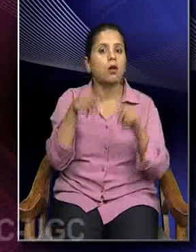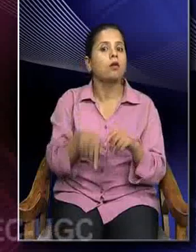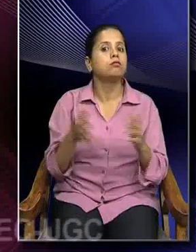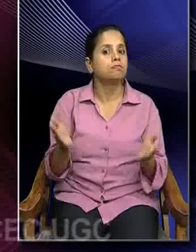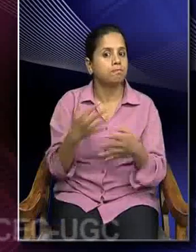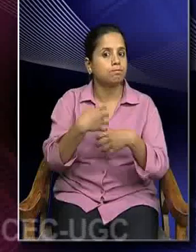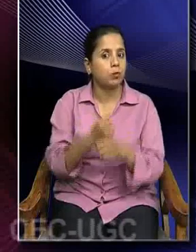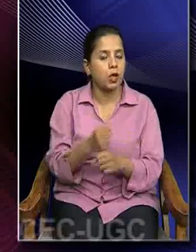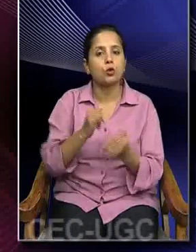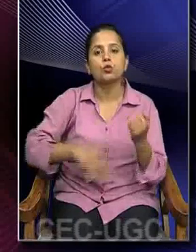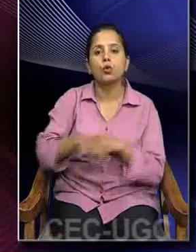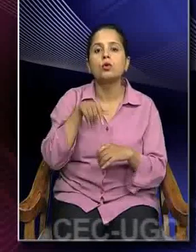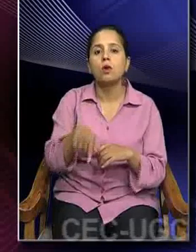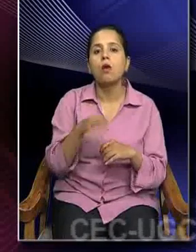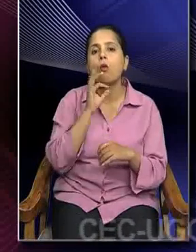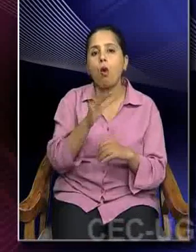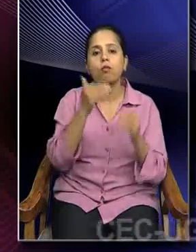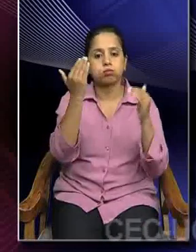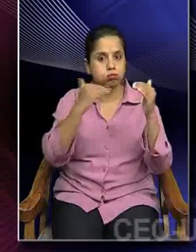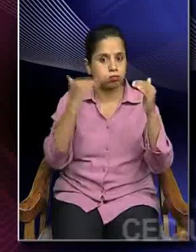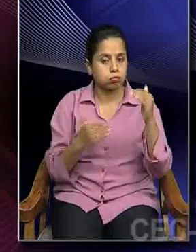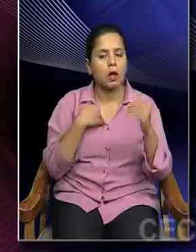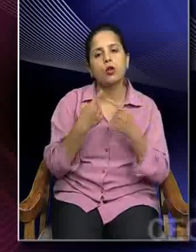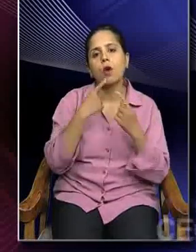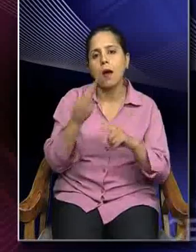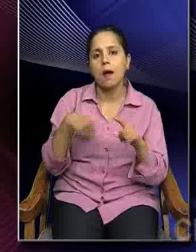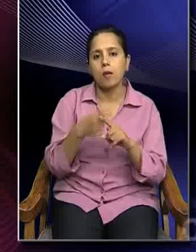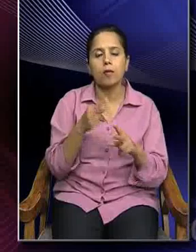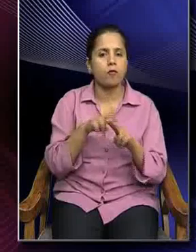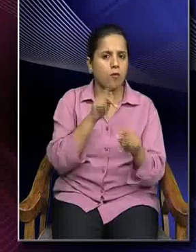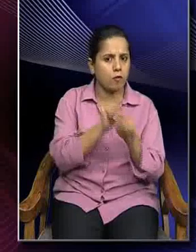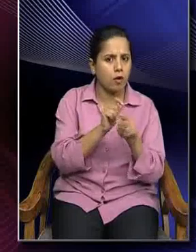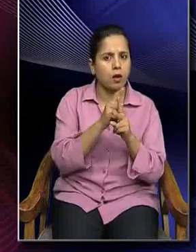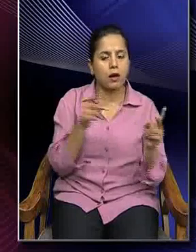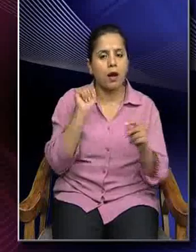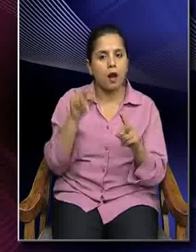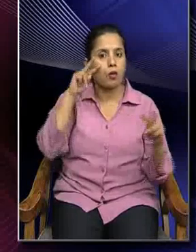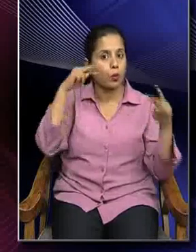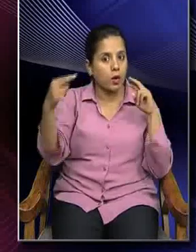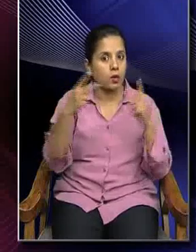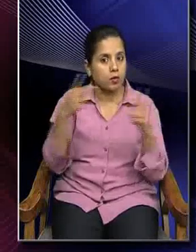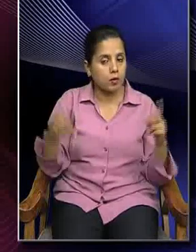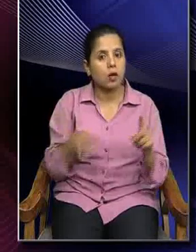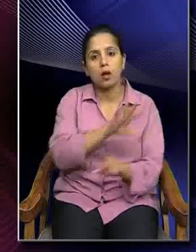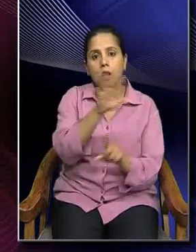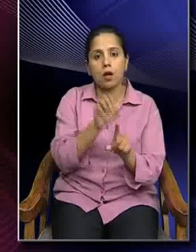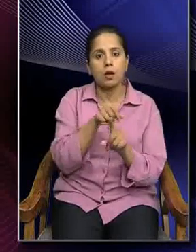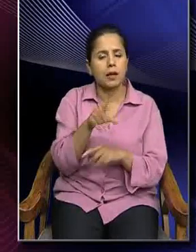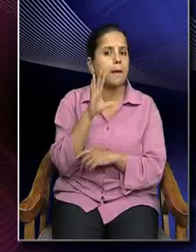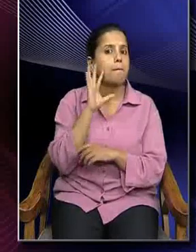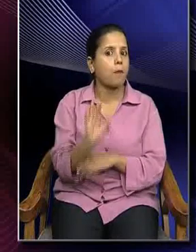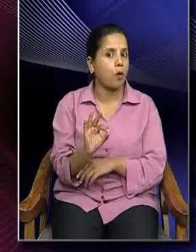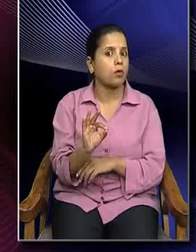of social order. So when we are talking about the functionalist perspective, culture becomes